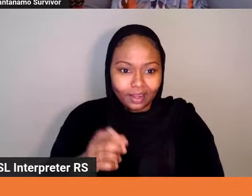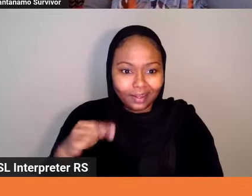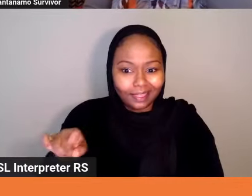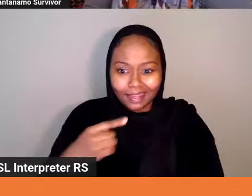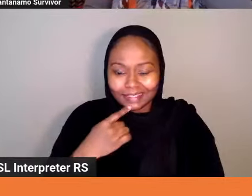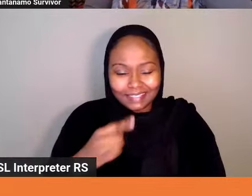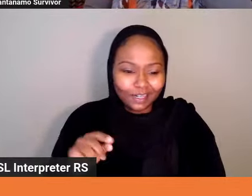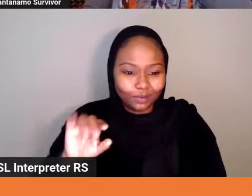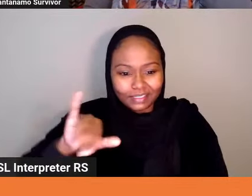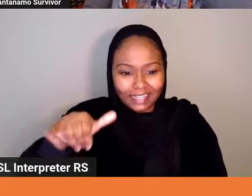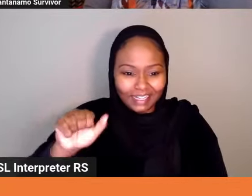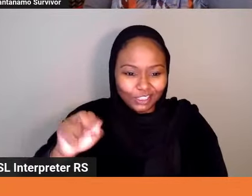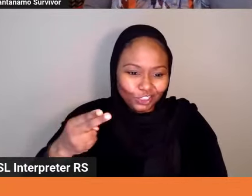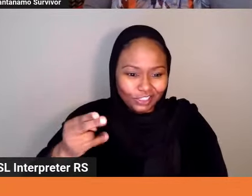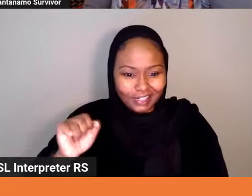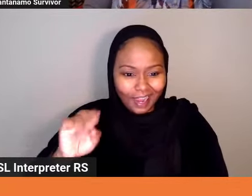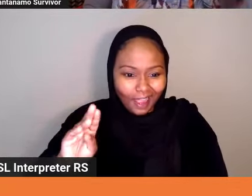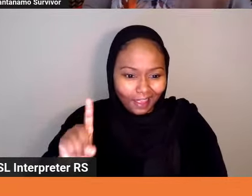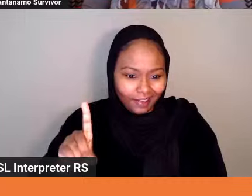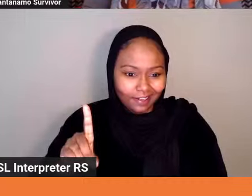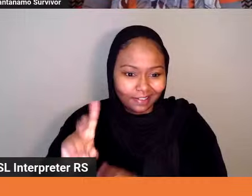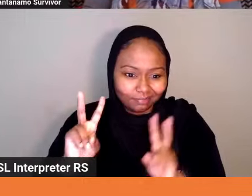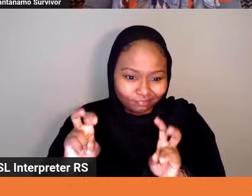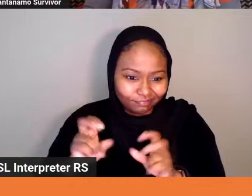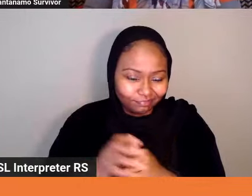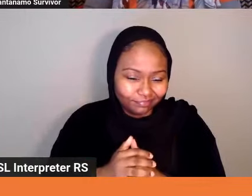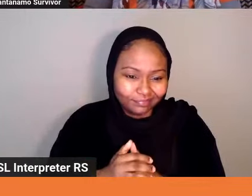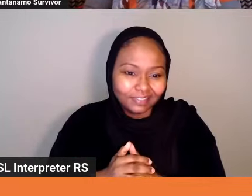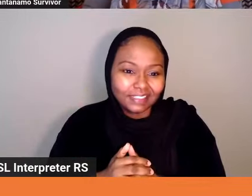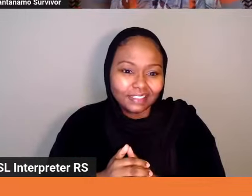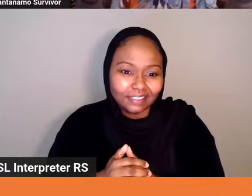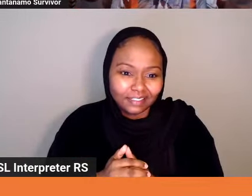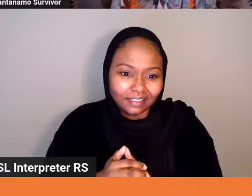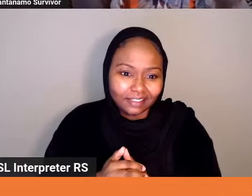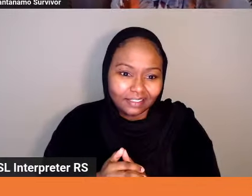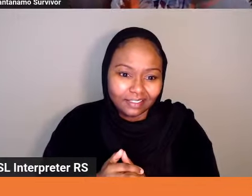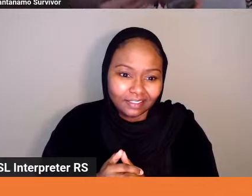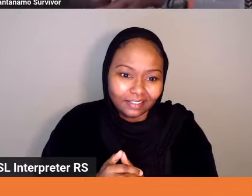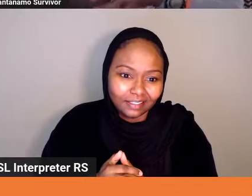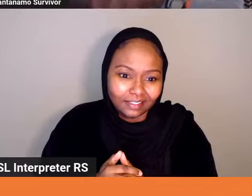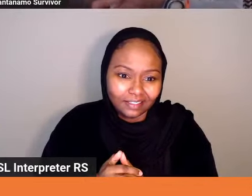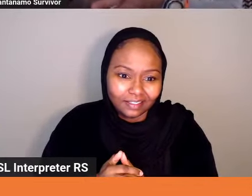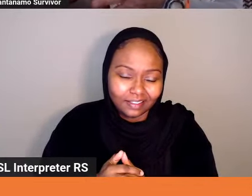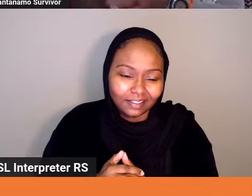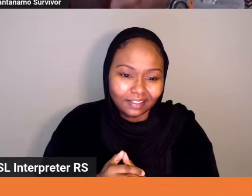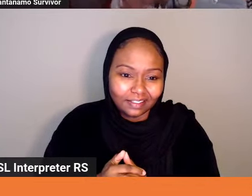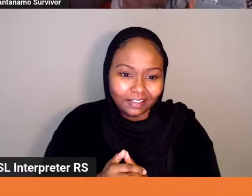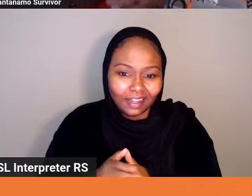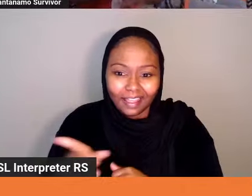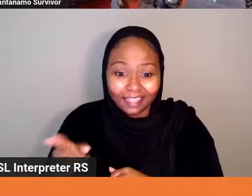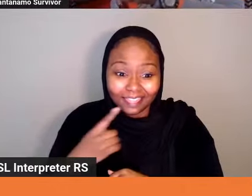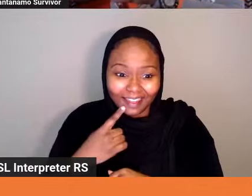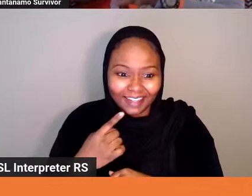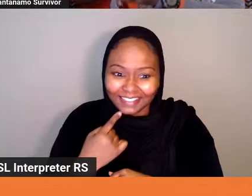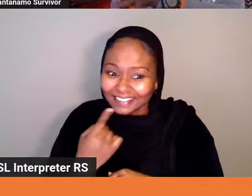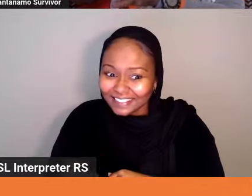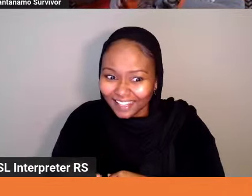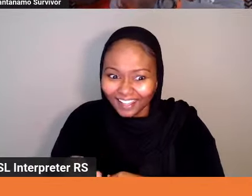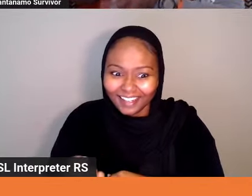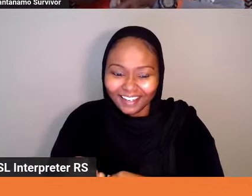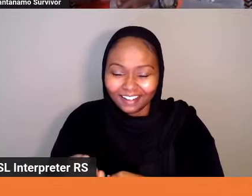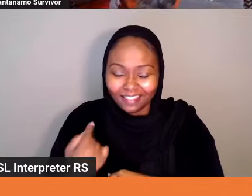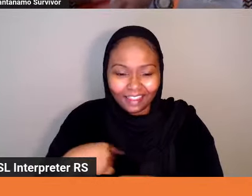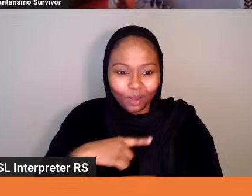I remember Ron DeSantis. In 2018, we did an interview that said detainees would conduct jihad. Again, that it is